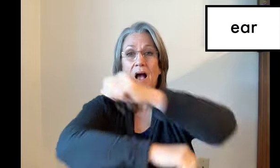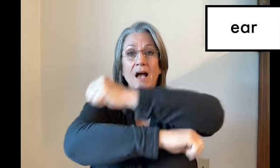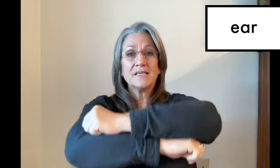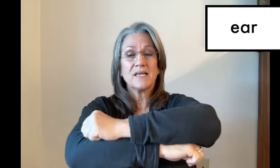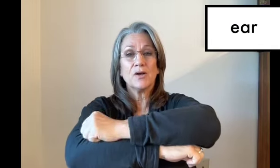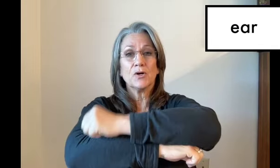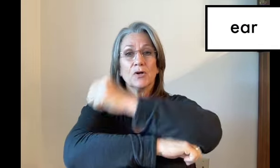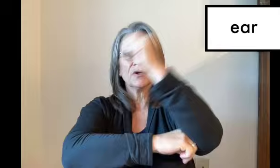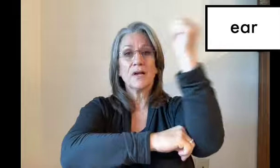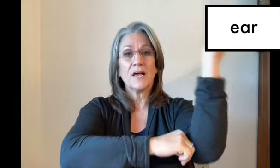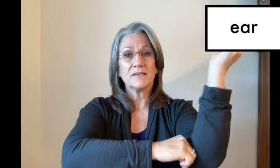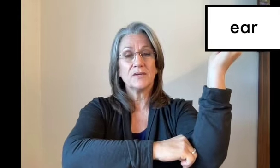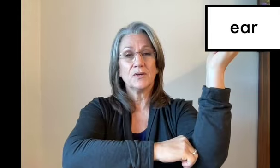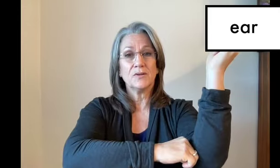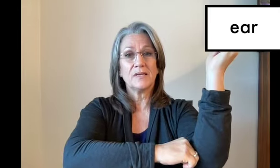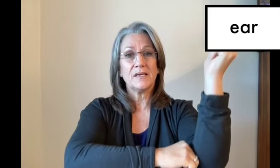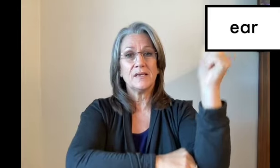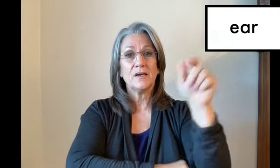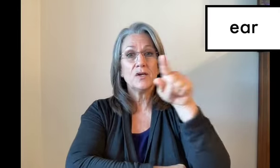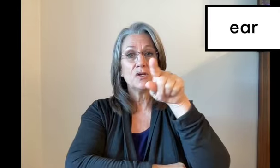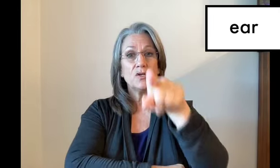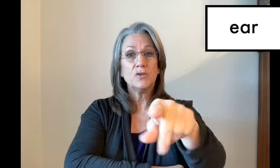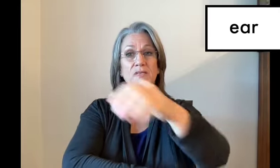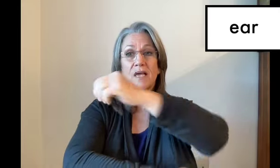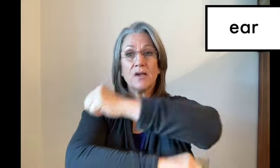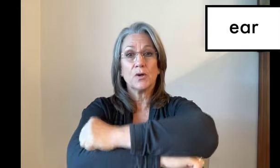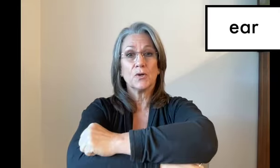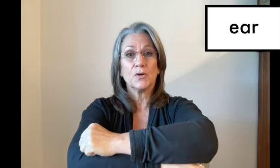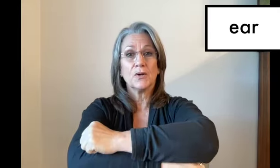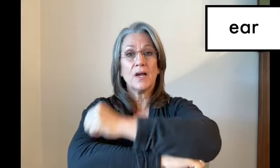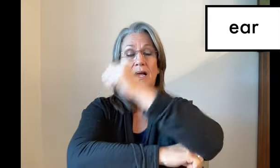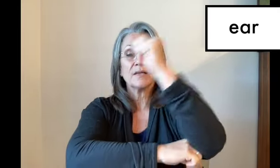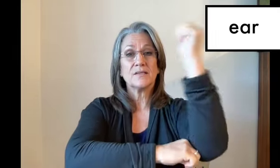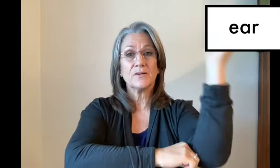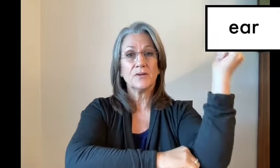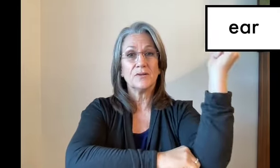I say as in early. You say as in early.